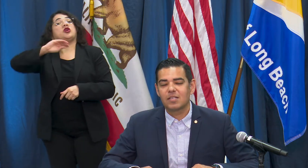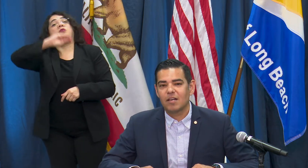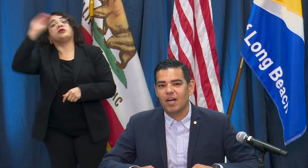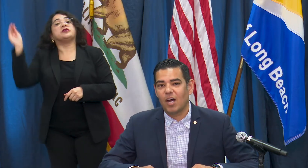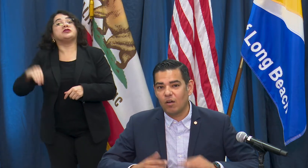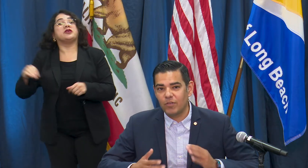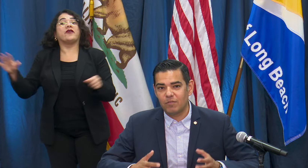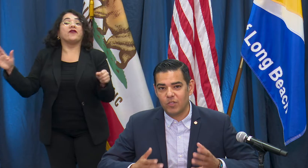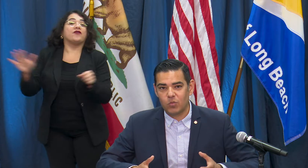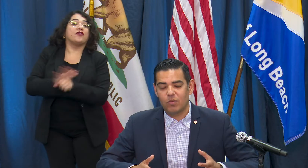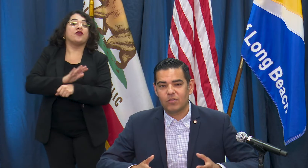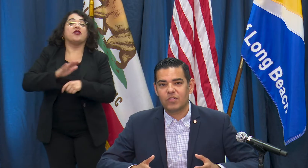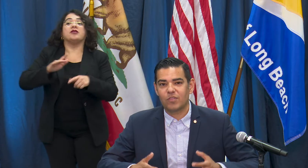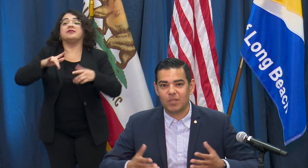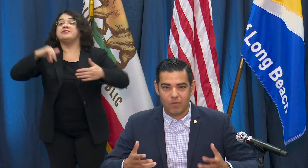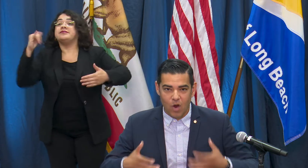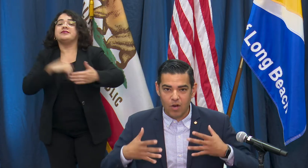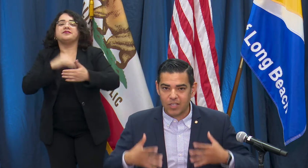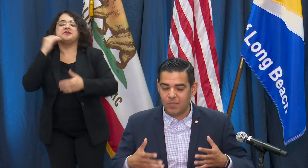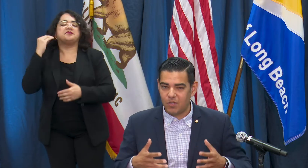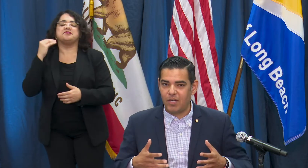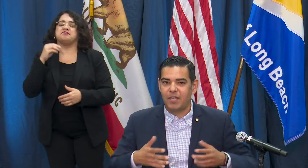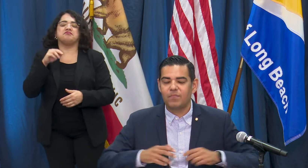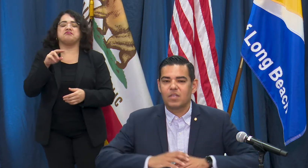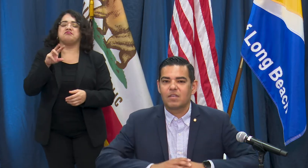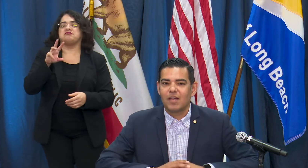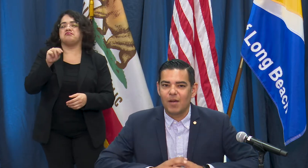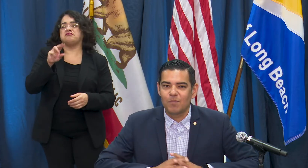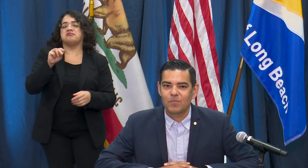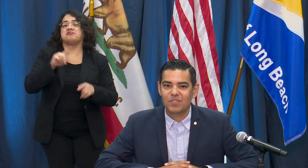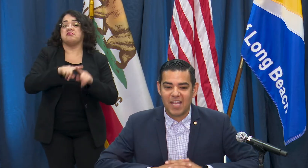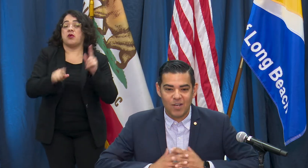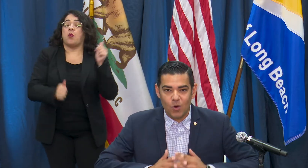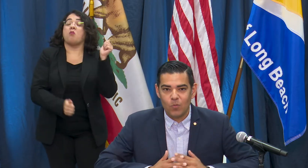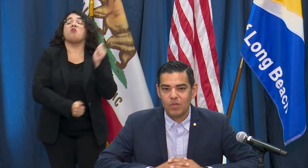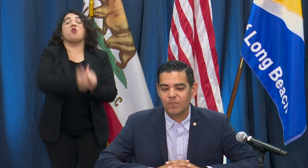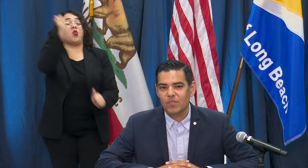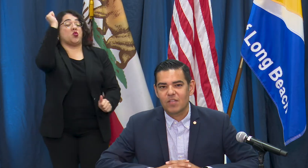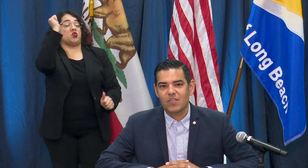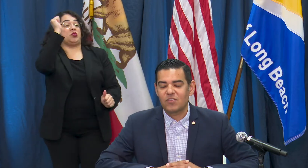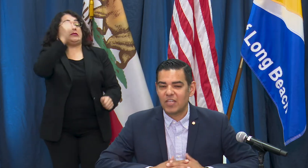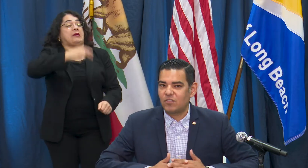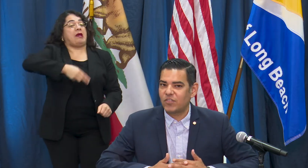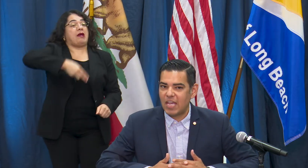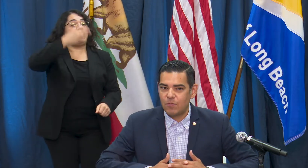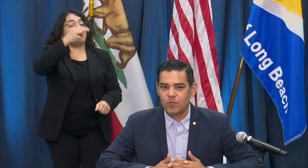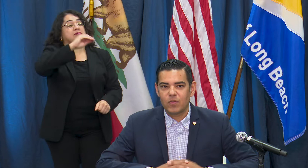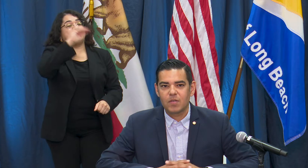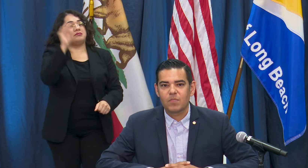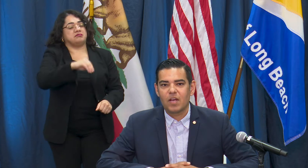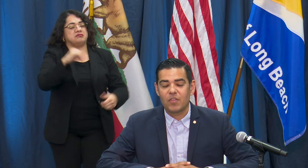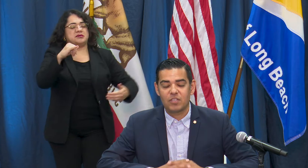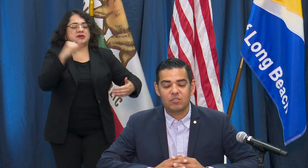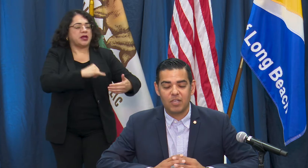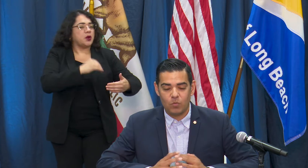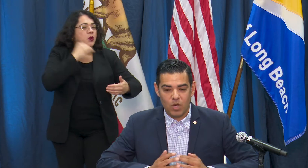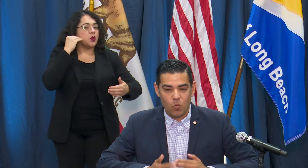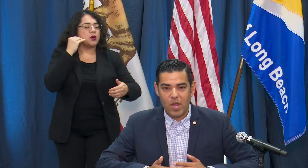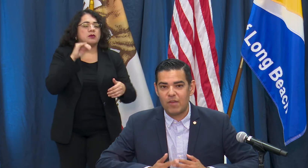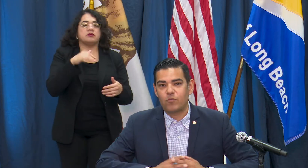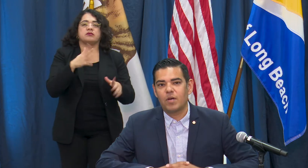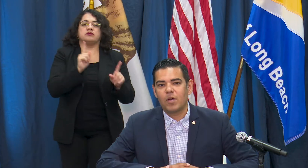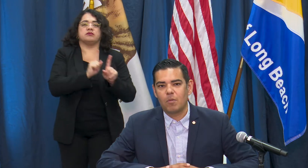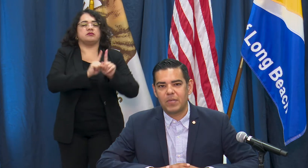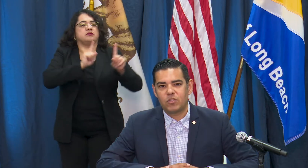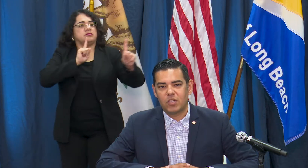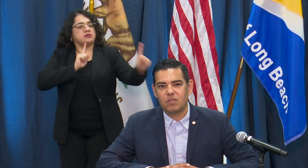majority of individuals of our community stayed home. They stayed safe. They were